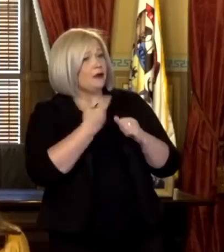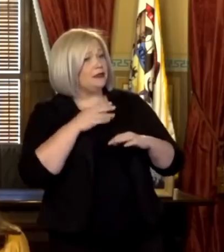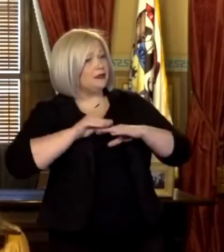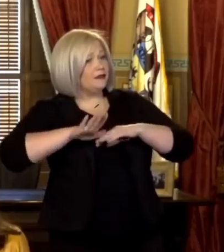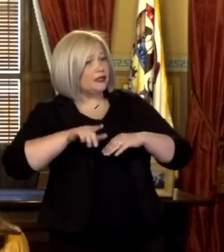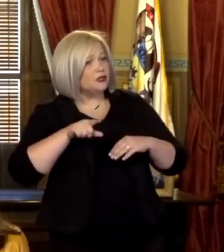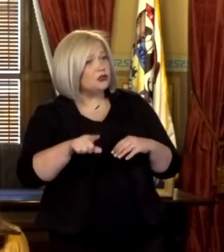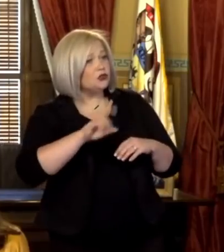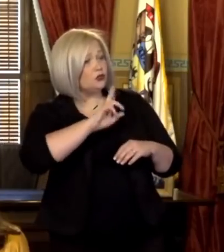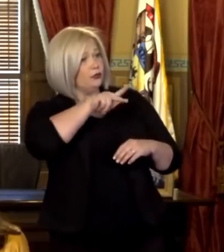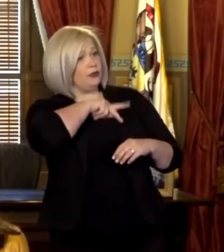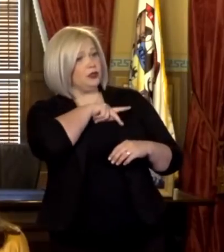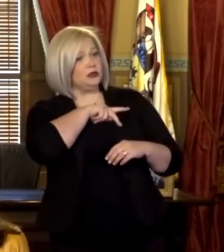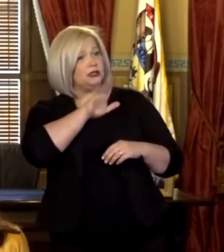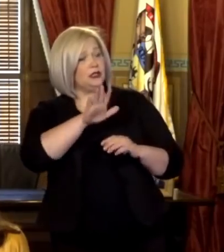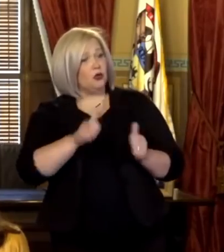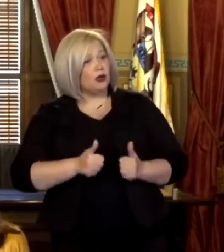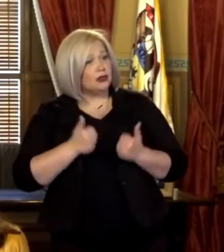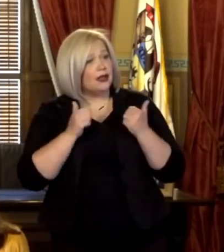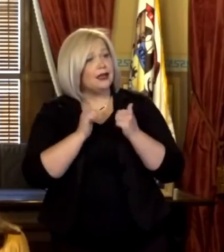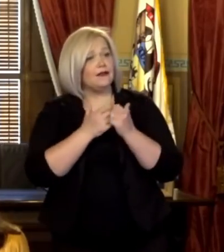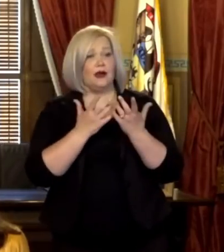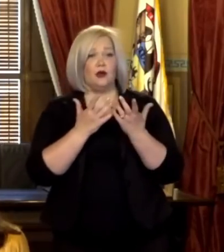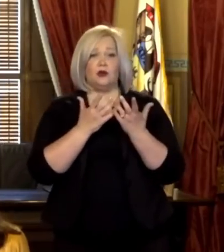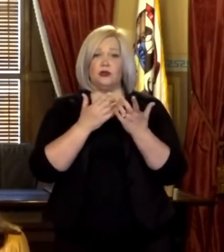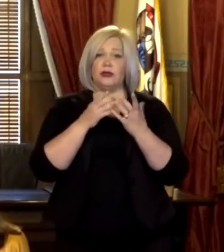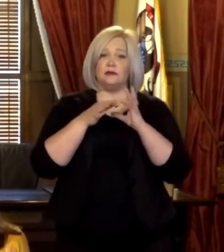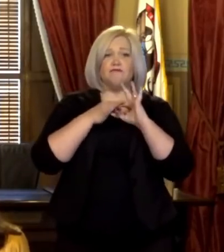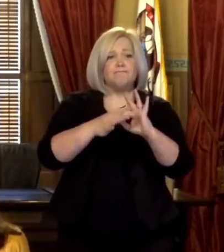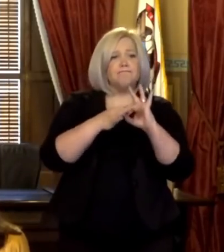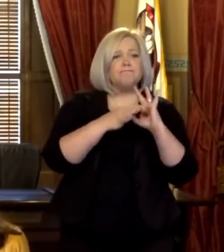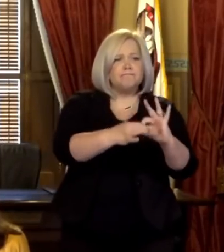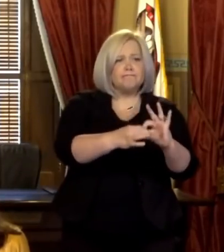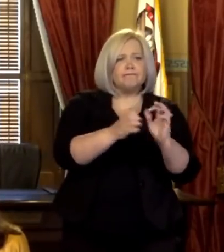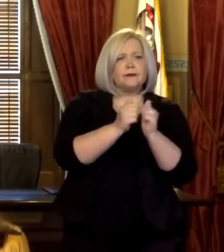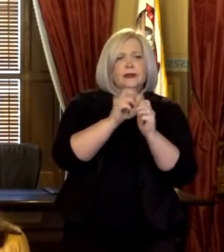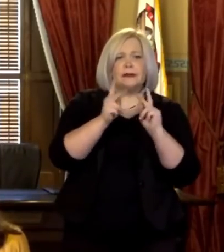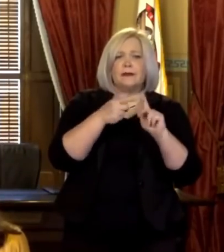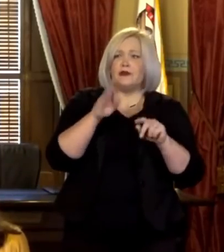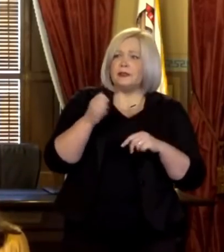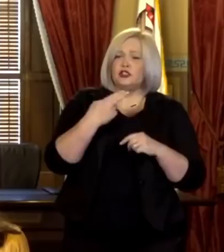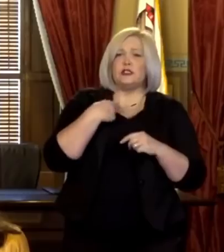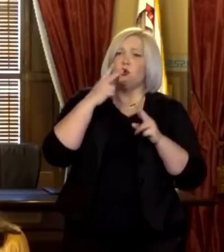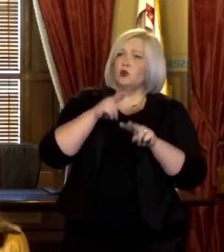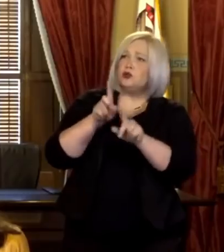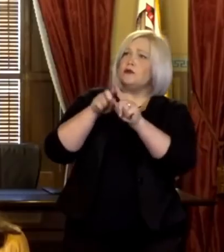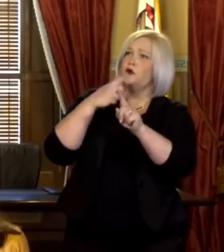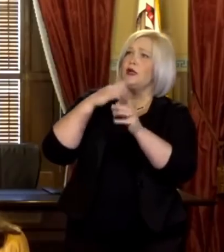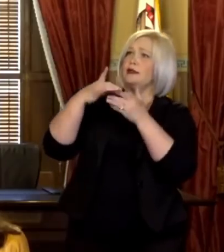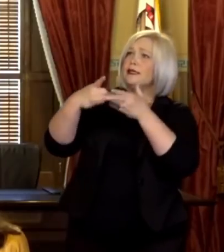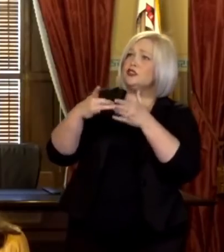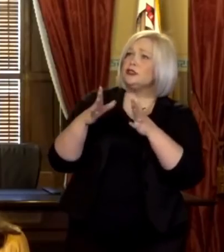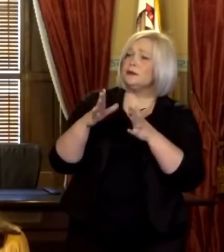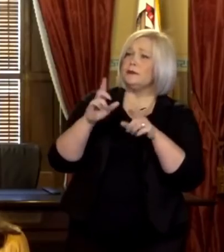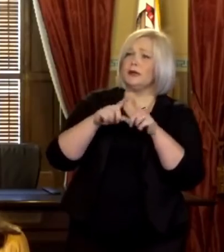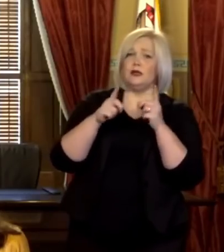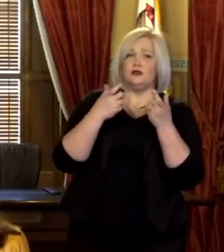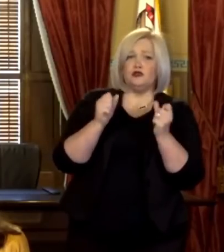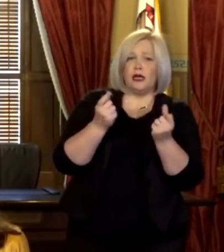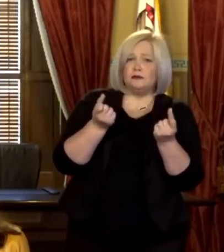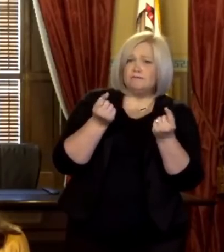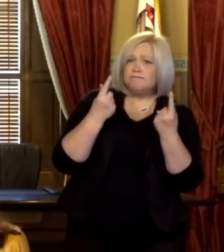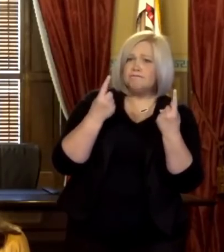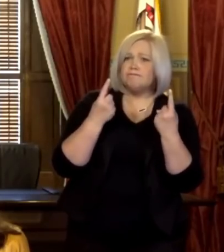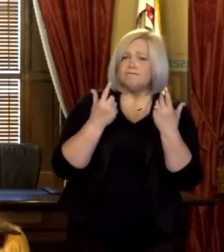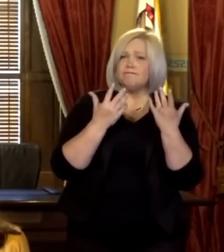you and how you can relate to the millions of Michiganders who are looking to you not only for leadership, but to try and